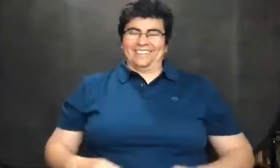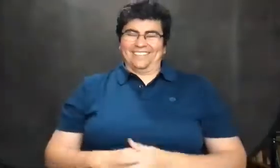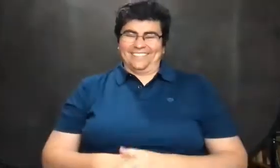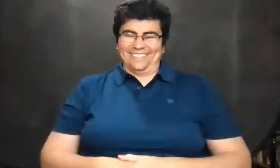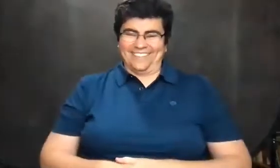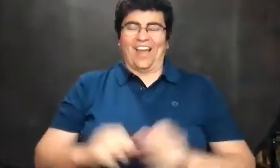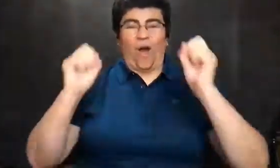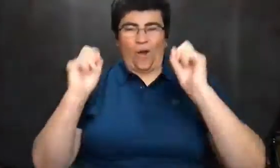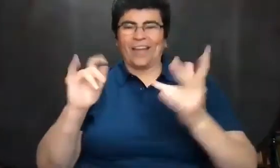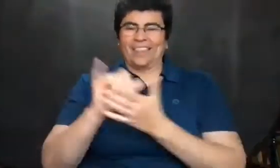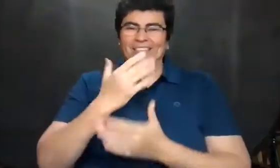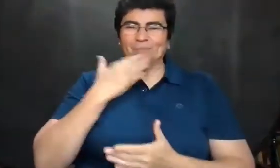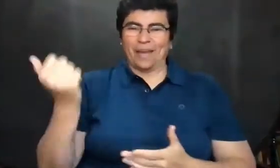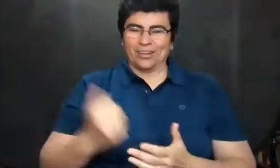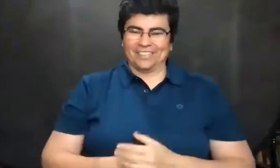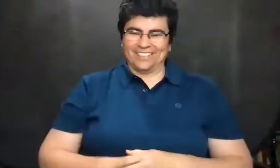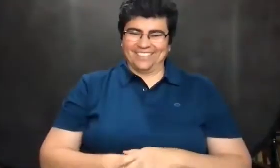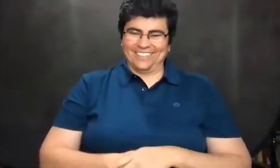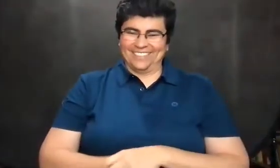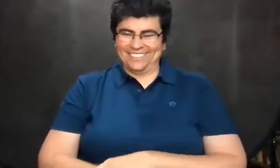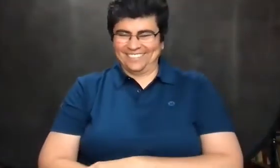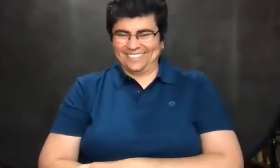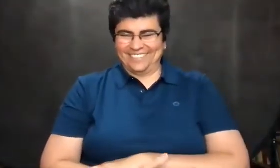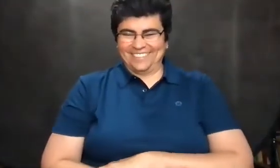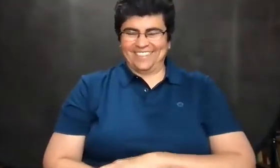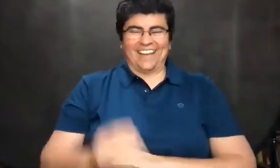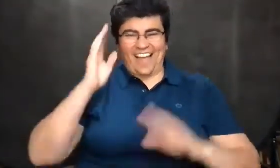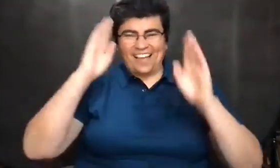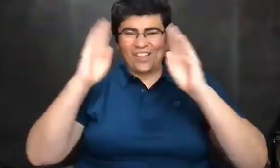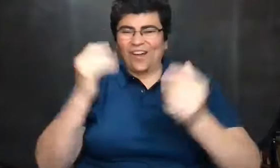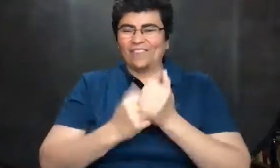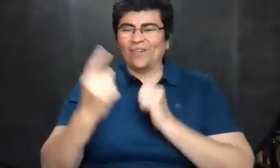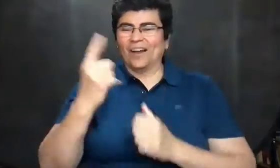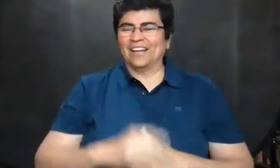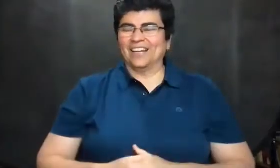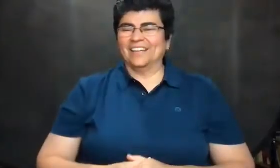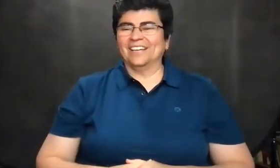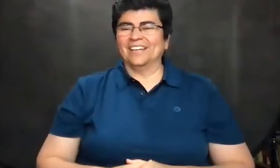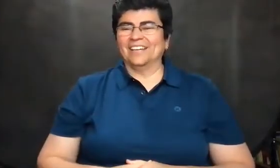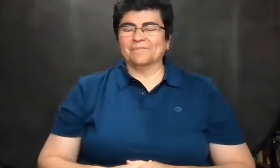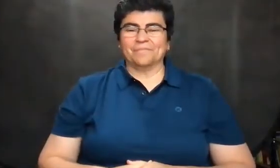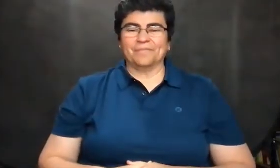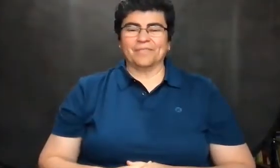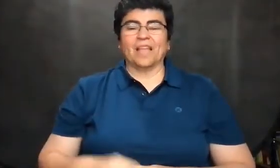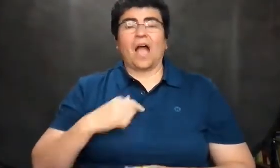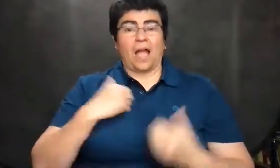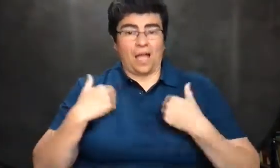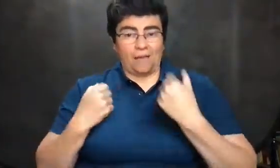Okay, that's better. Hi, everyone. I have a sponsor who has a sponsor.